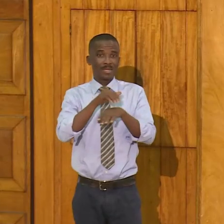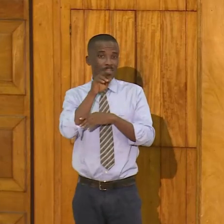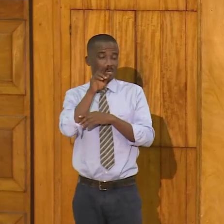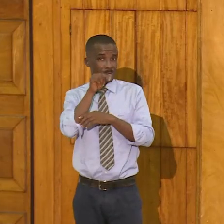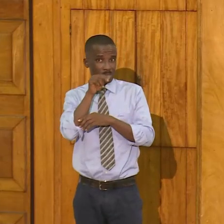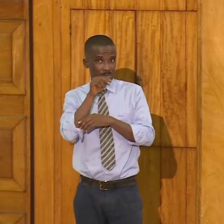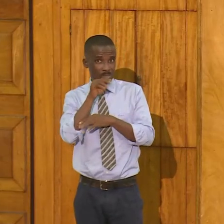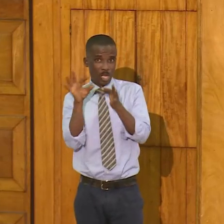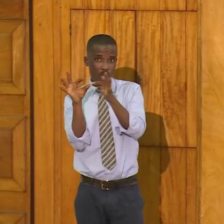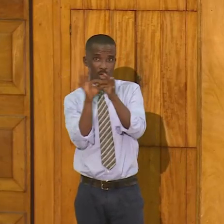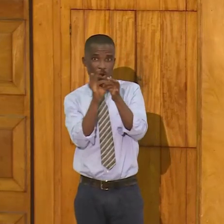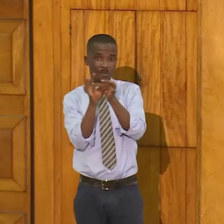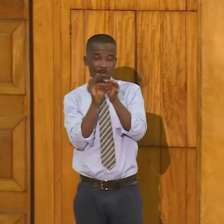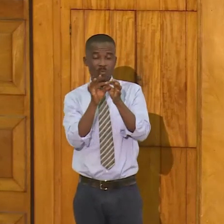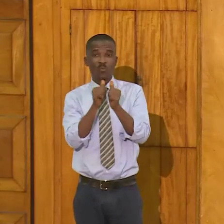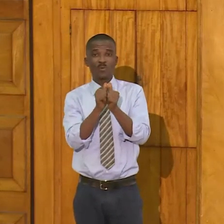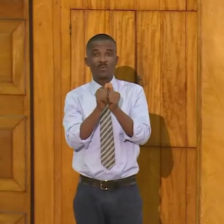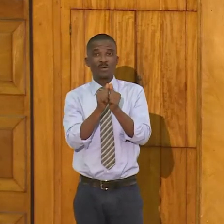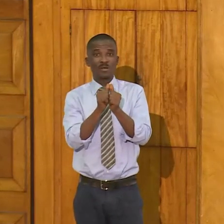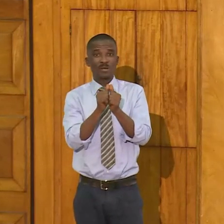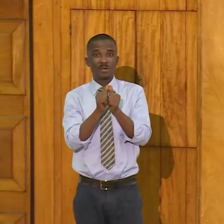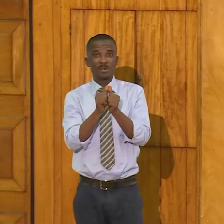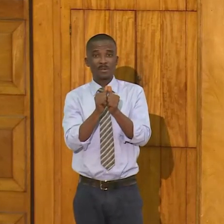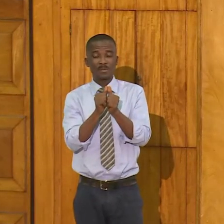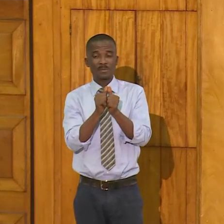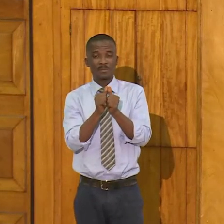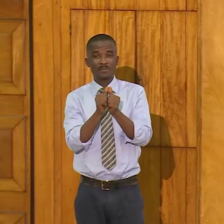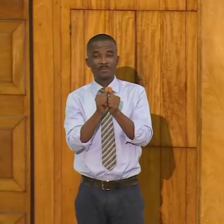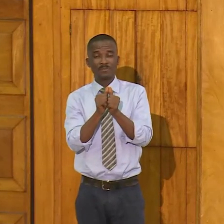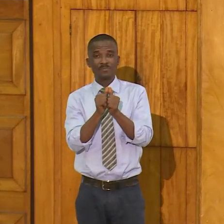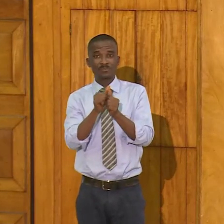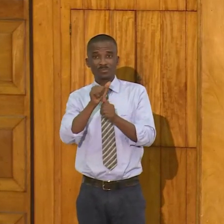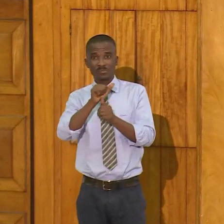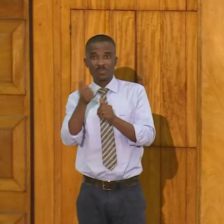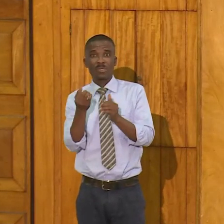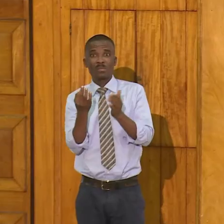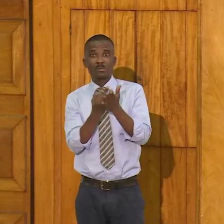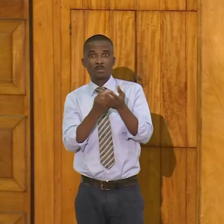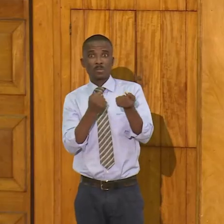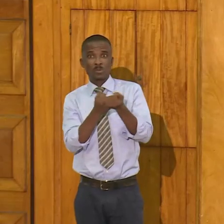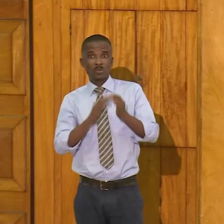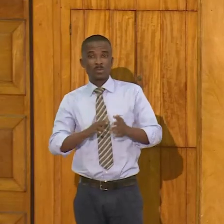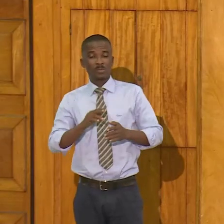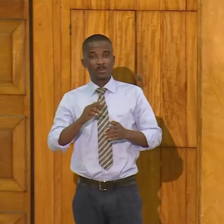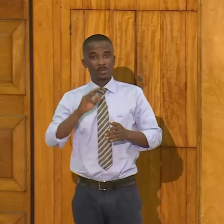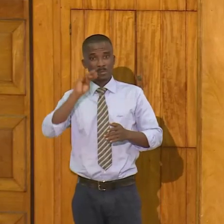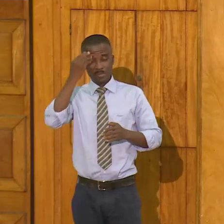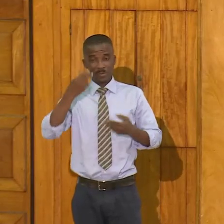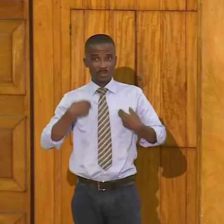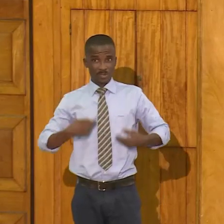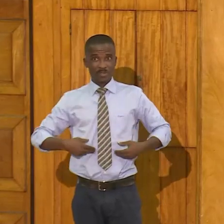in collaboration with the SCAP, which is an arm of the Federal Ministry of Health in